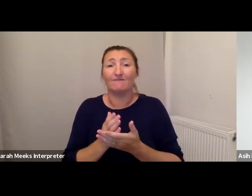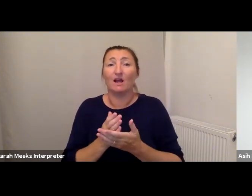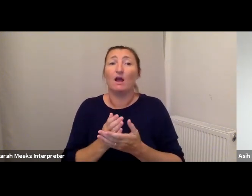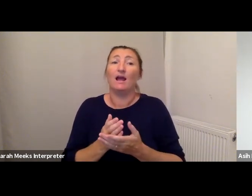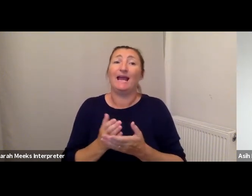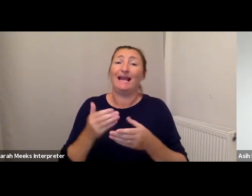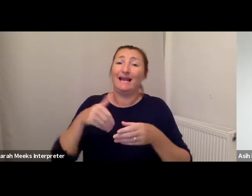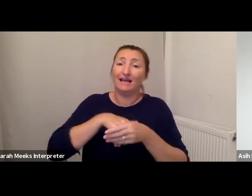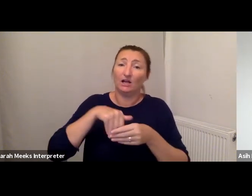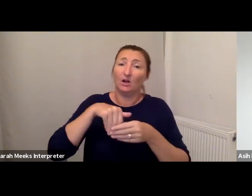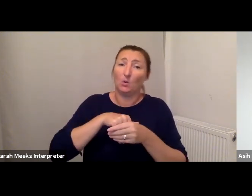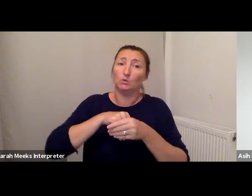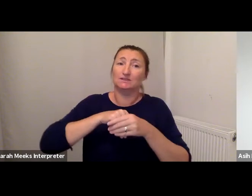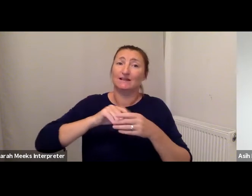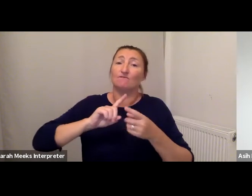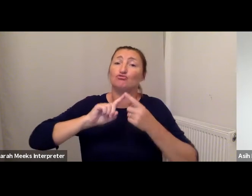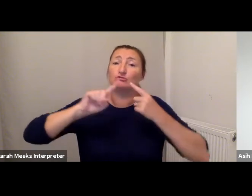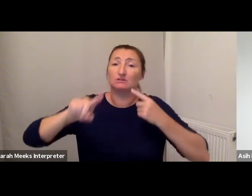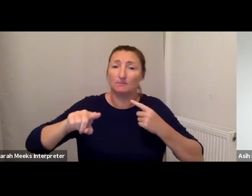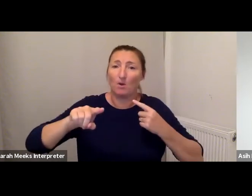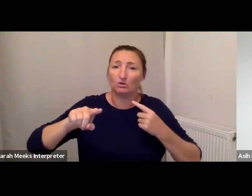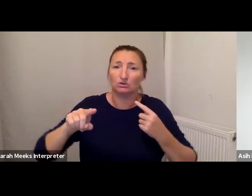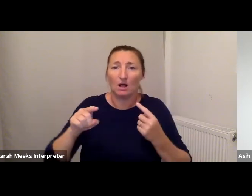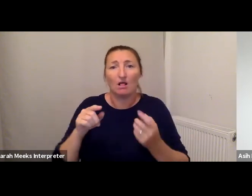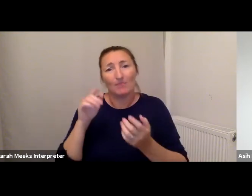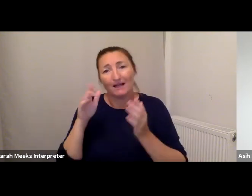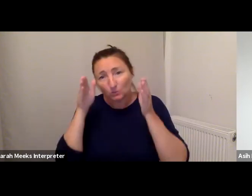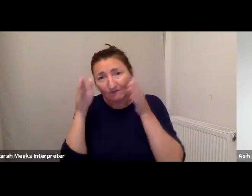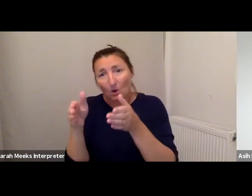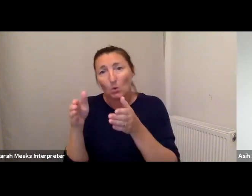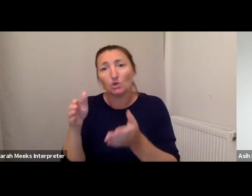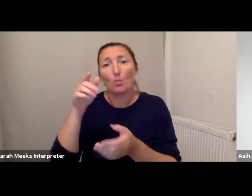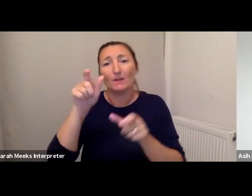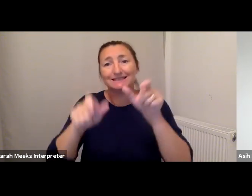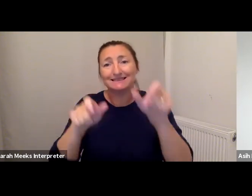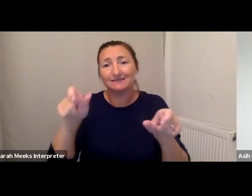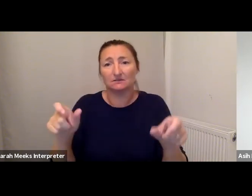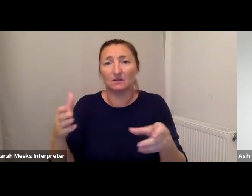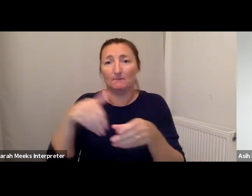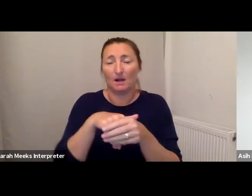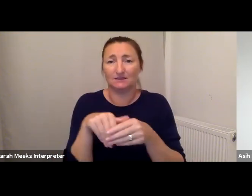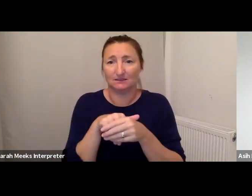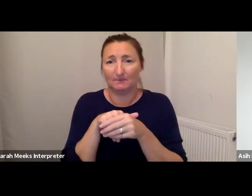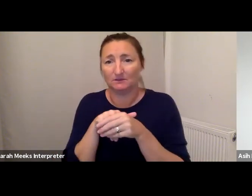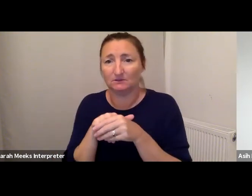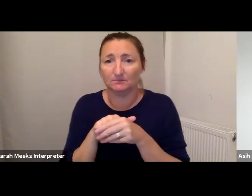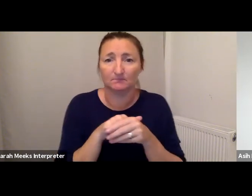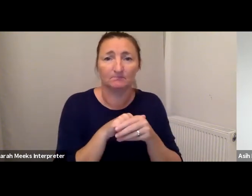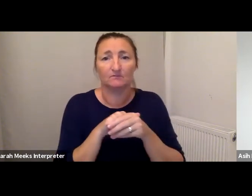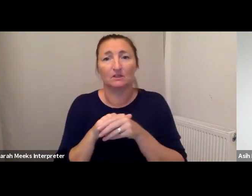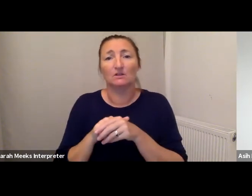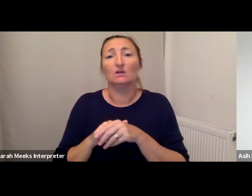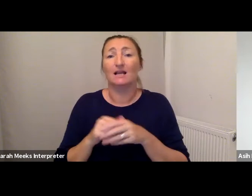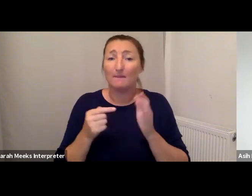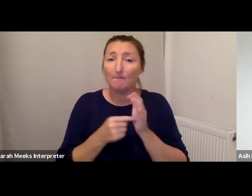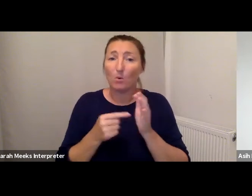resilience efforts centers on meaningful citizen participation. And the first component to achieve this is data.